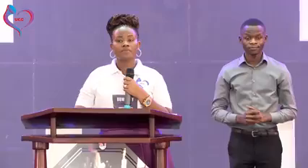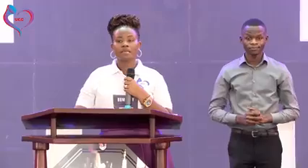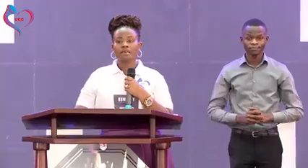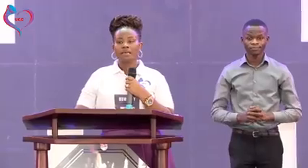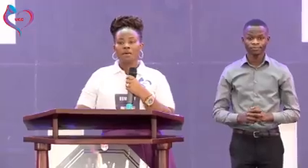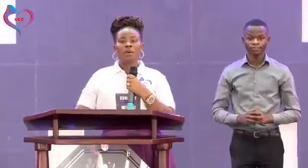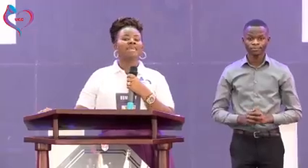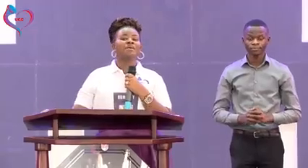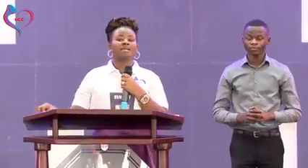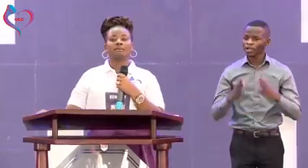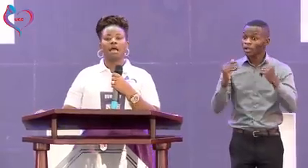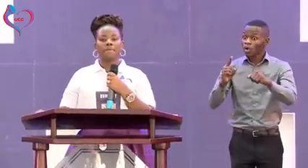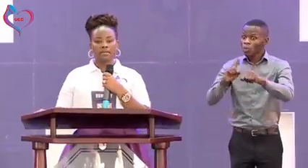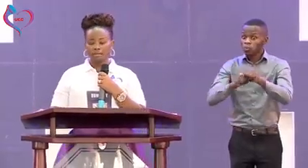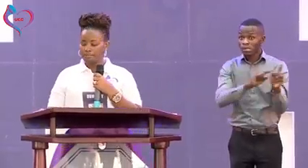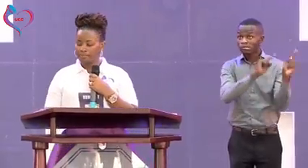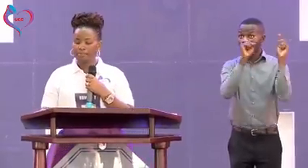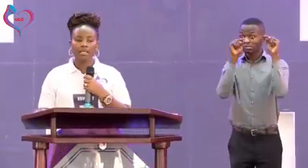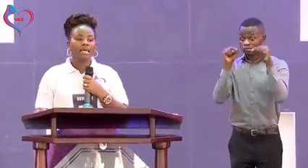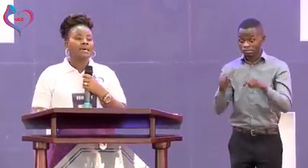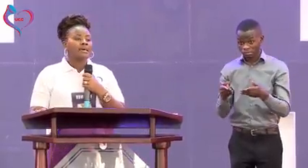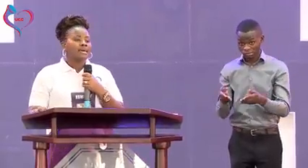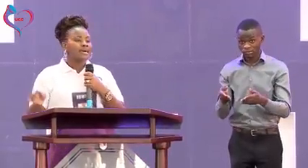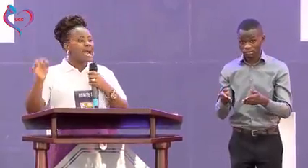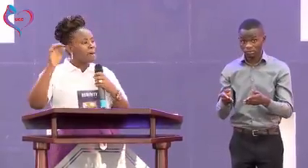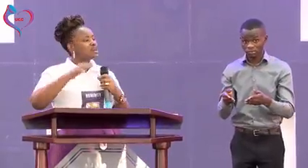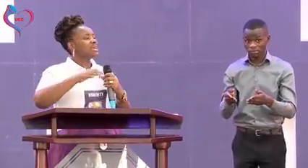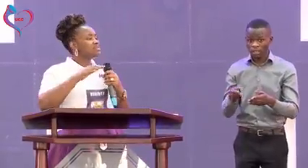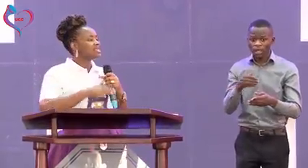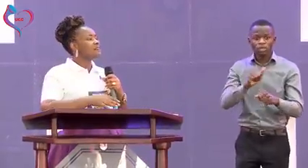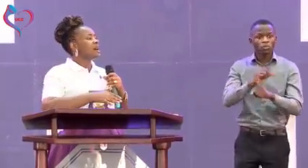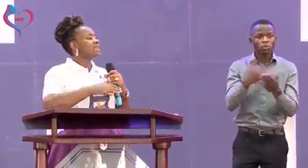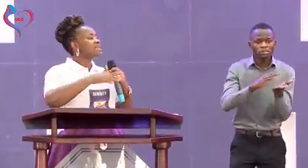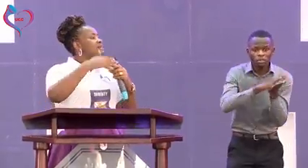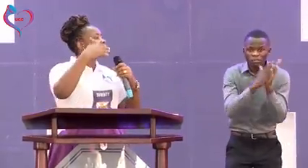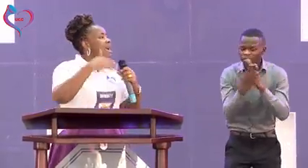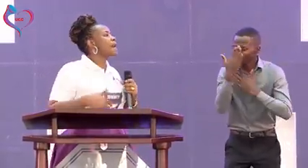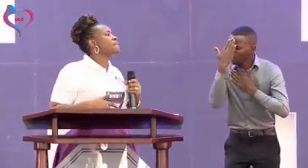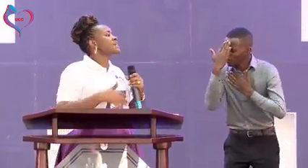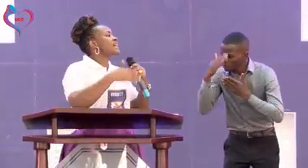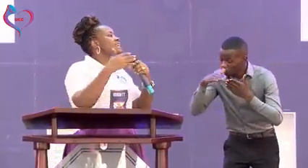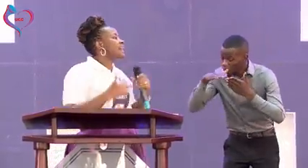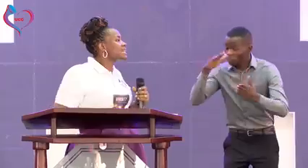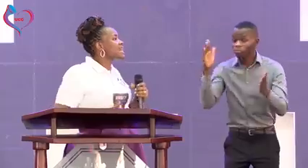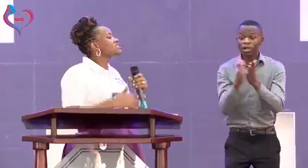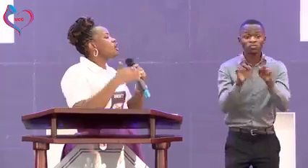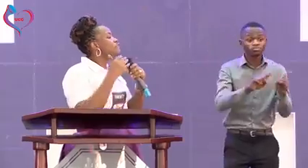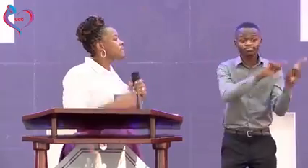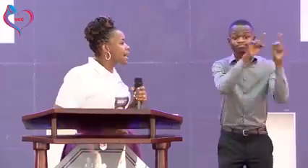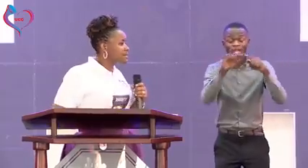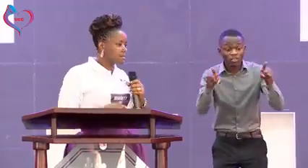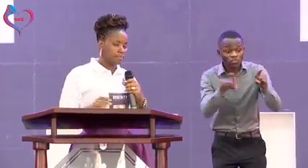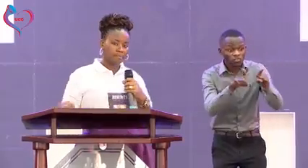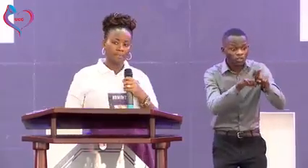When he was coming, he humbled himself and he came in the likeness